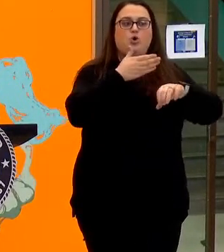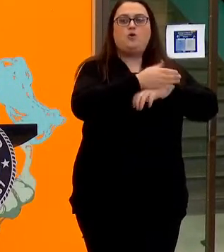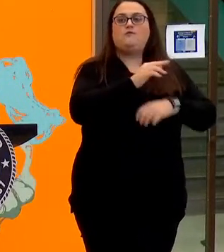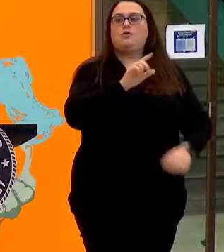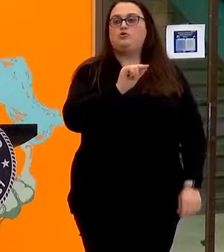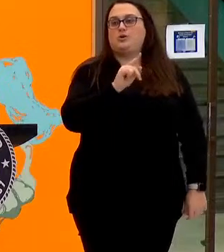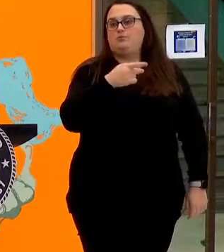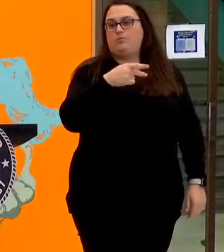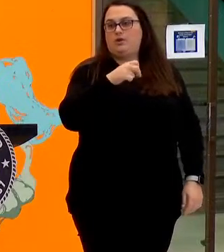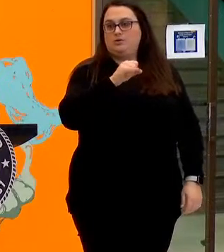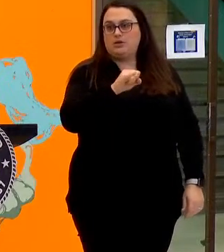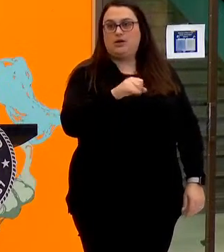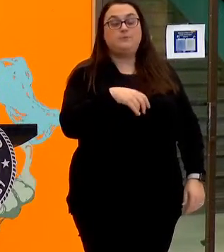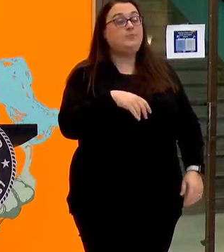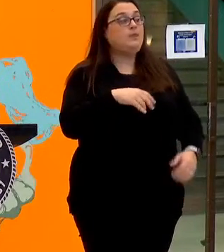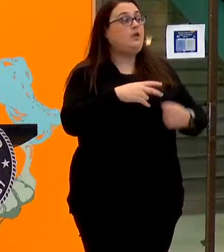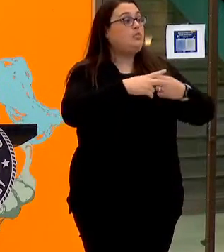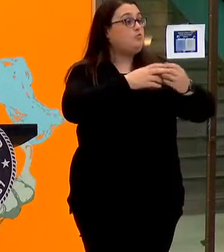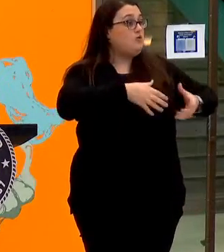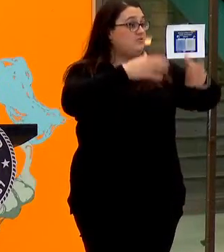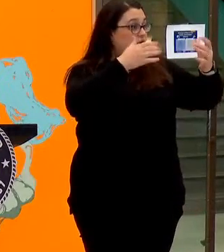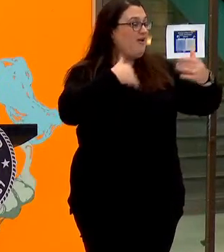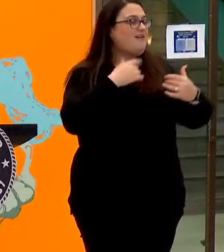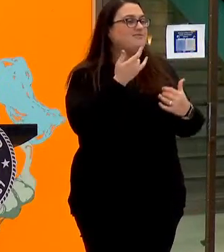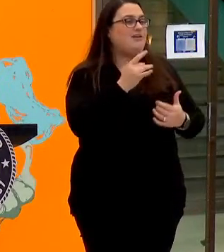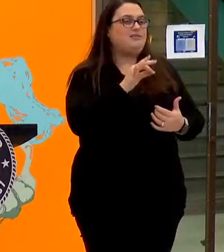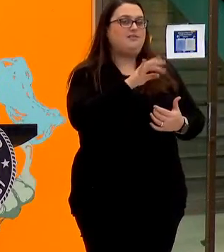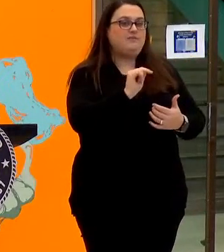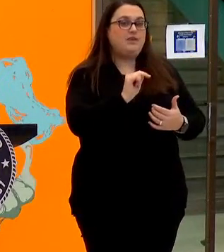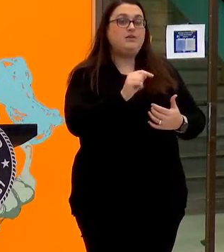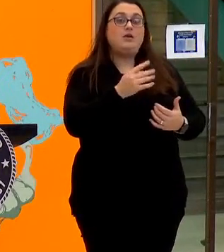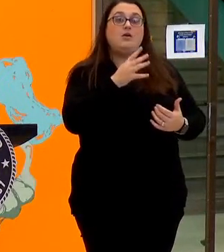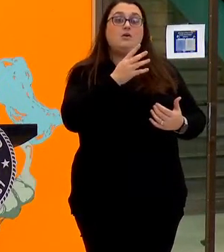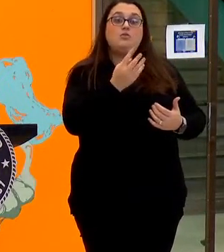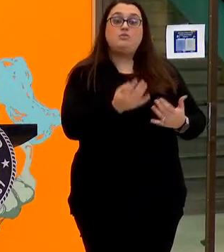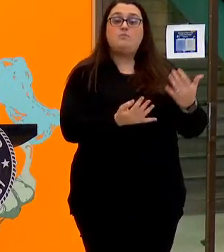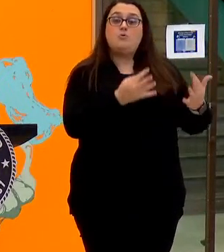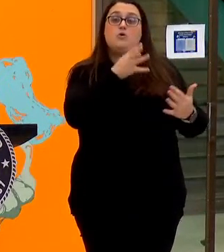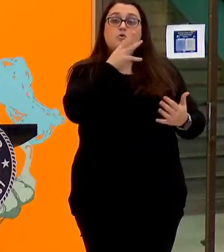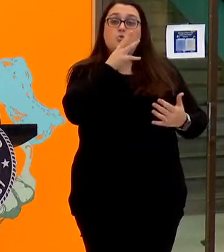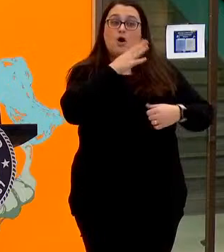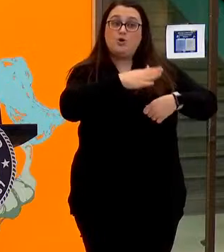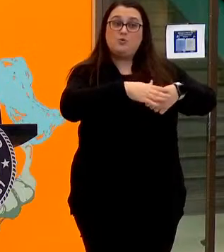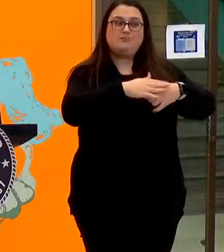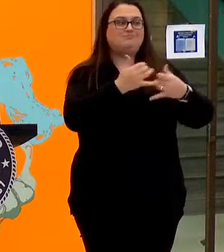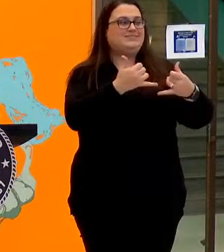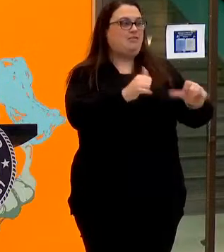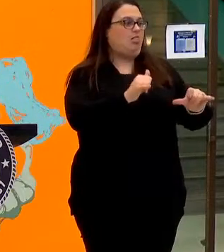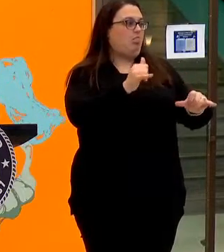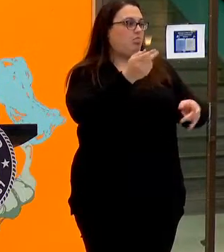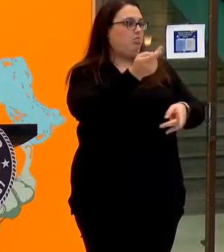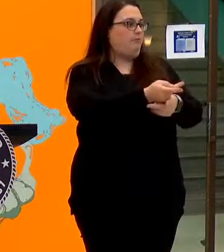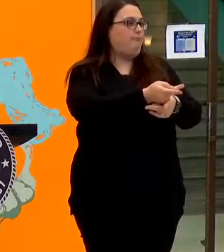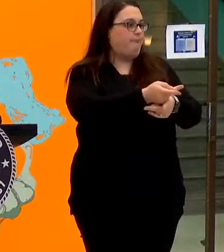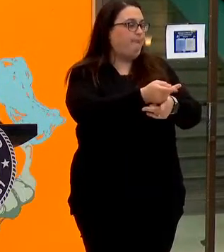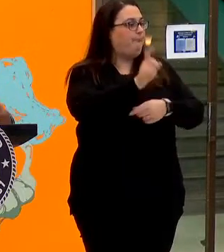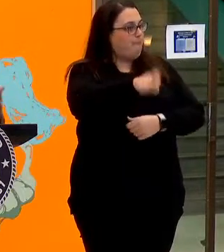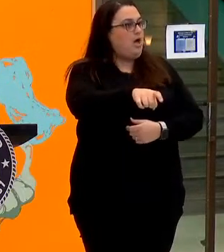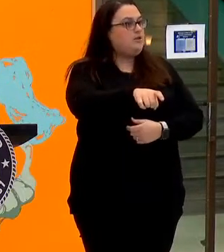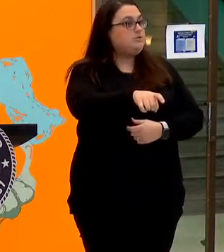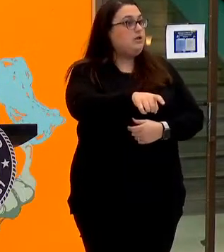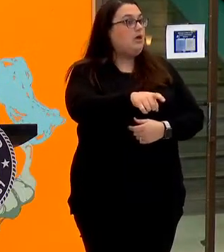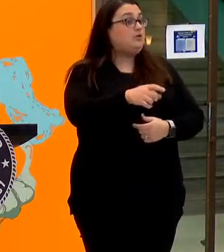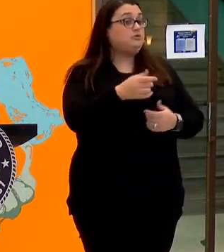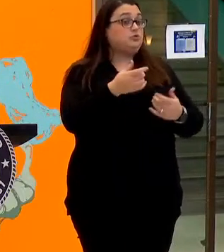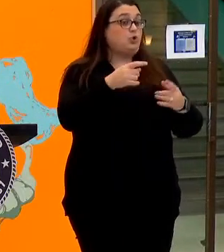and the reservoir level is at 18 feet. Our boiled water advisory remains in place for now, and we're making